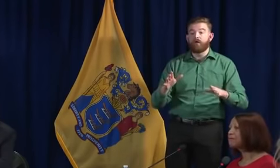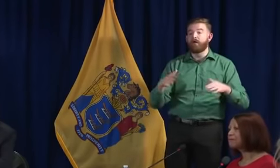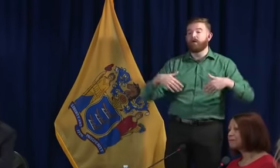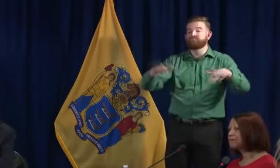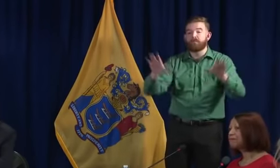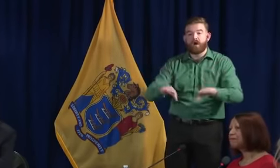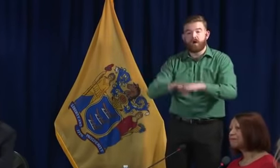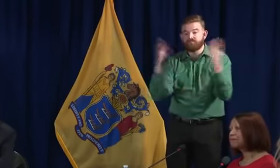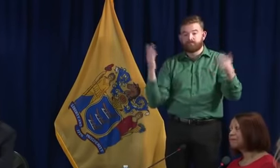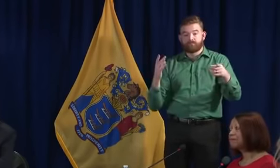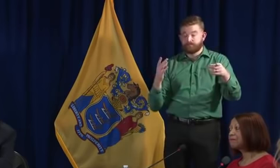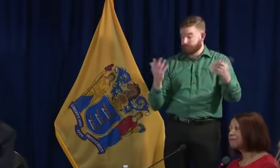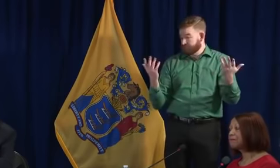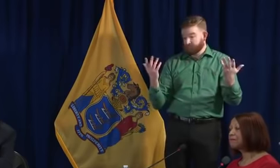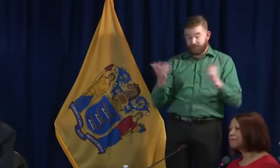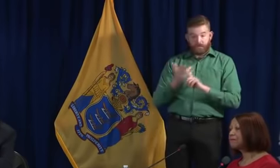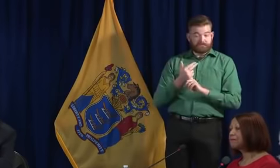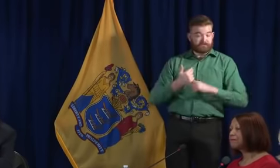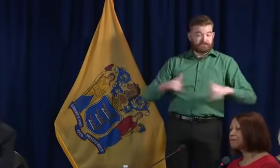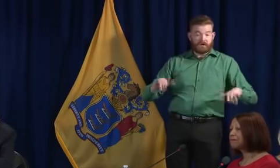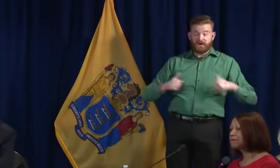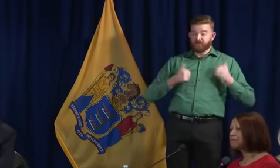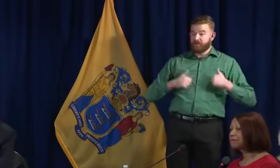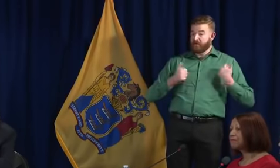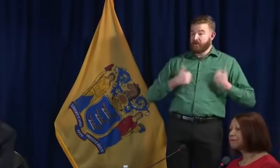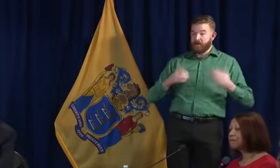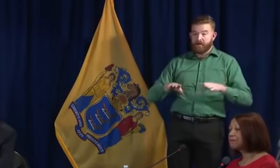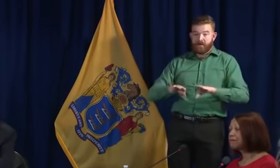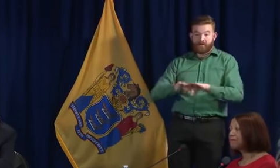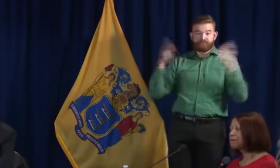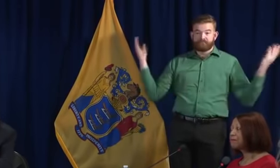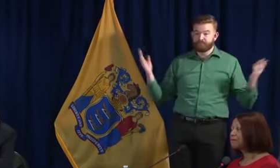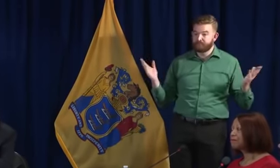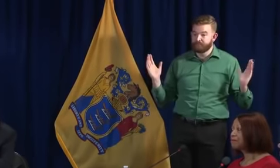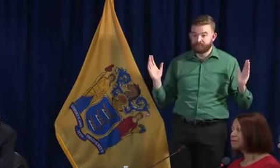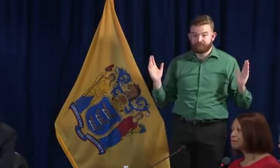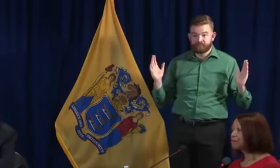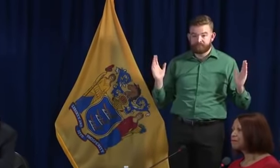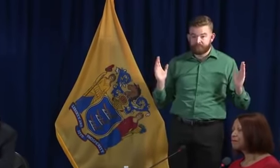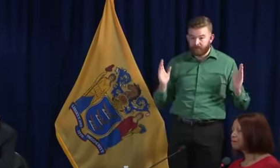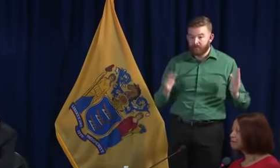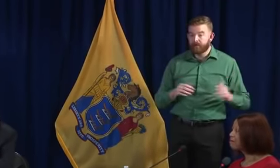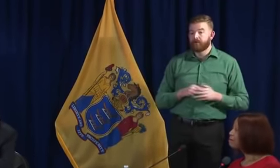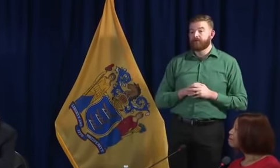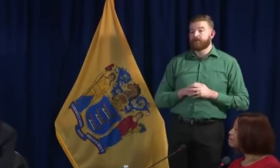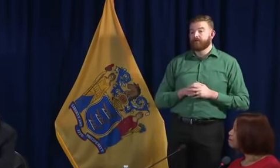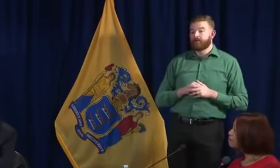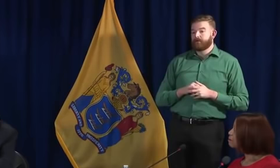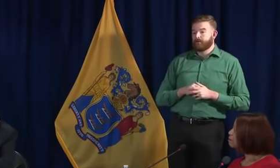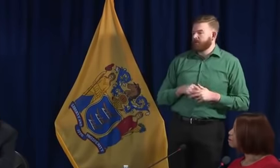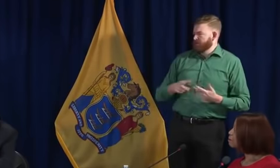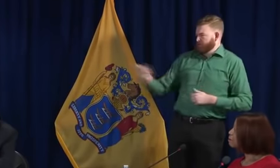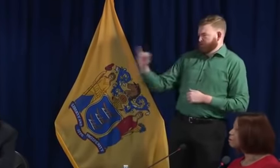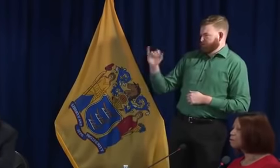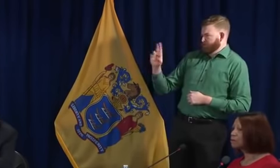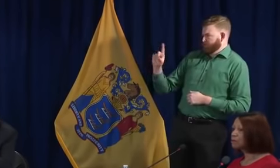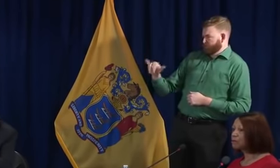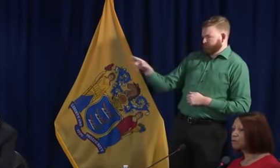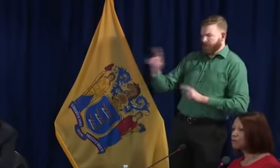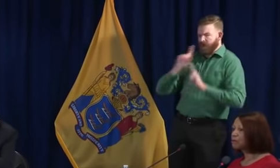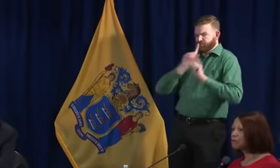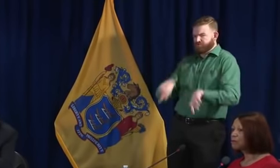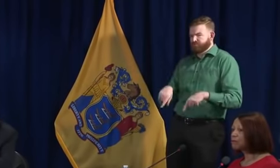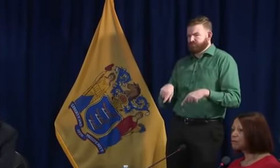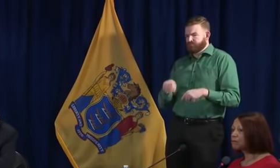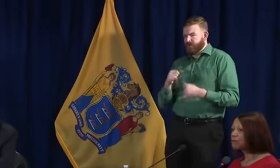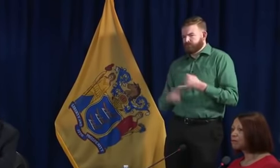okay. I'll let Judy answer both the second and third question, but I would just say Homedale, we hope a matter of days within